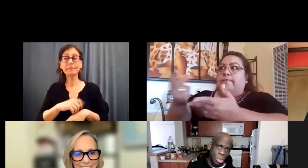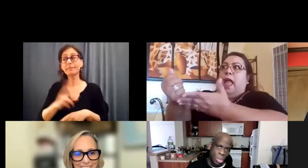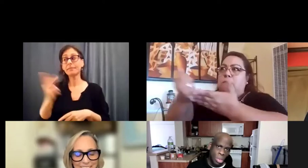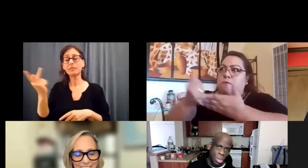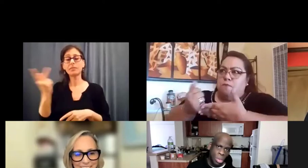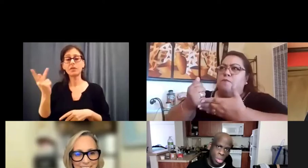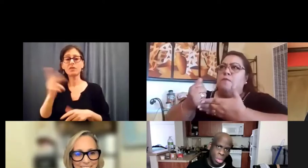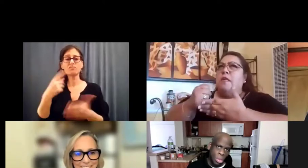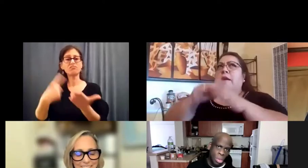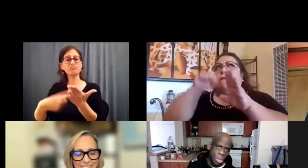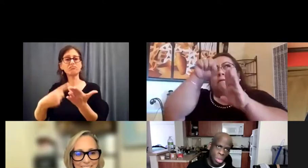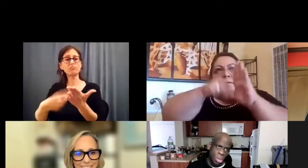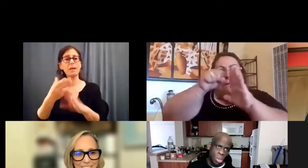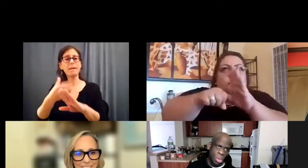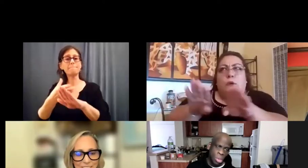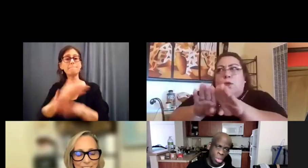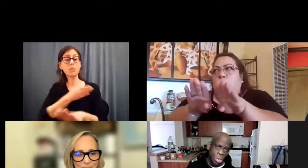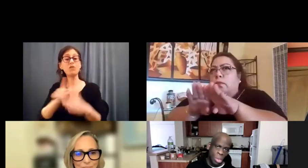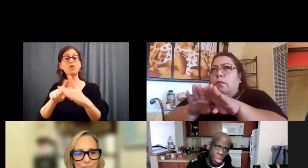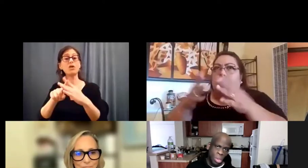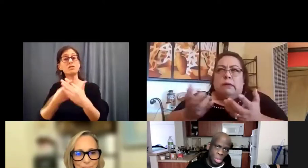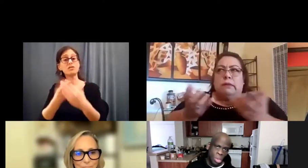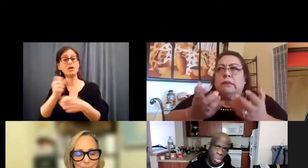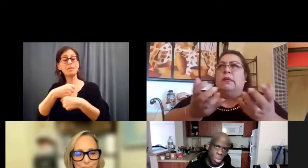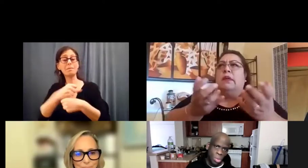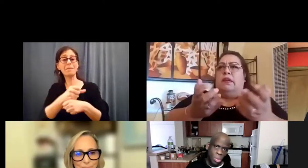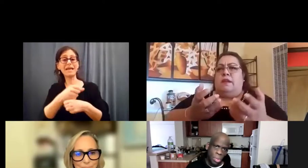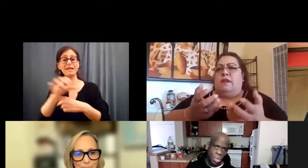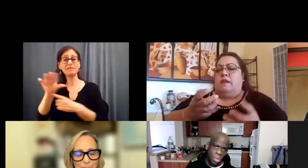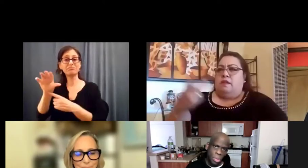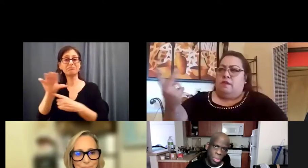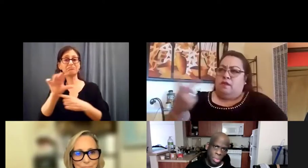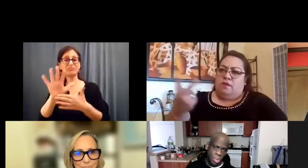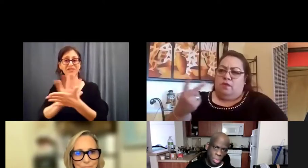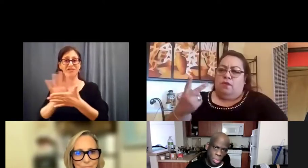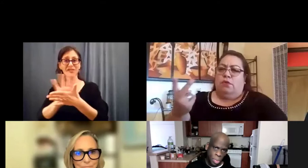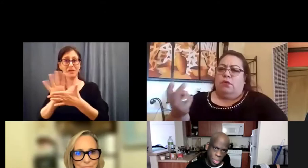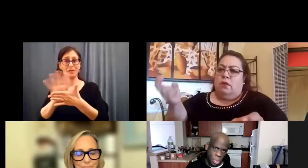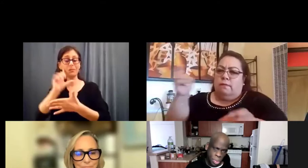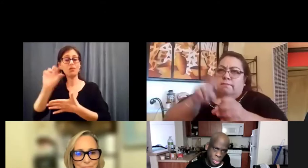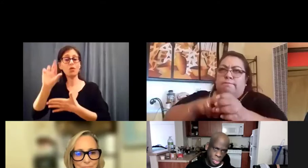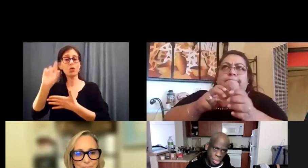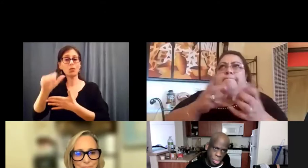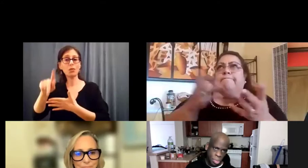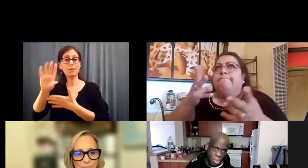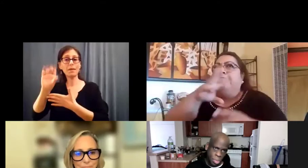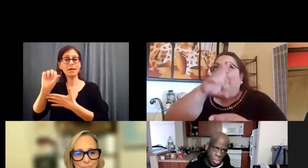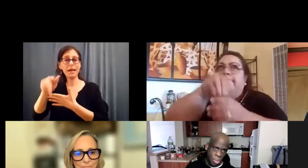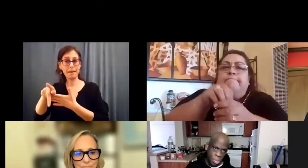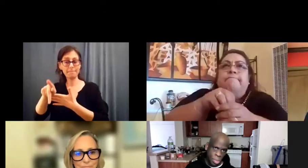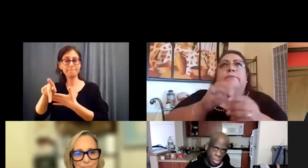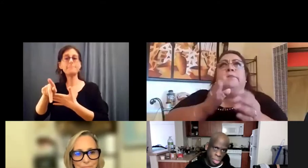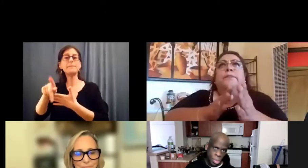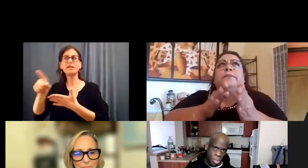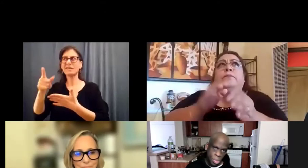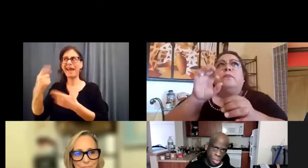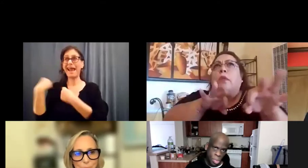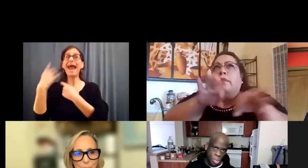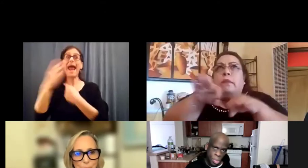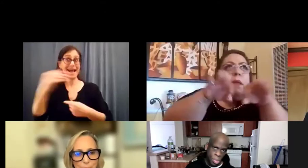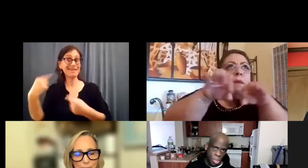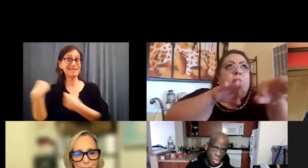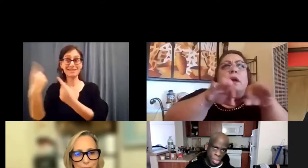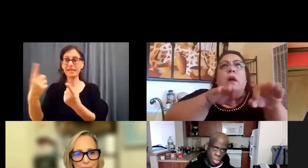both before he got into the filmmaking of Crip Camp, and since then, has opened my eyes to